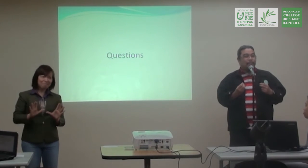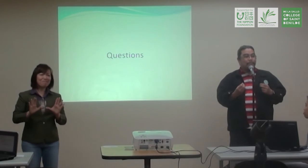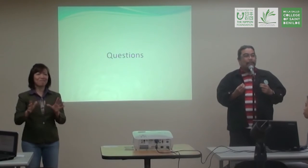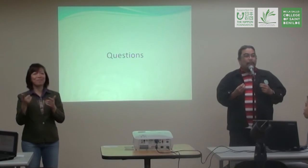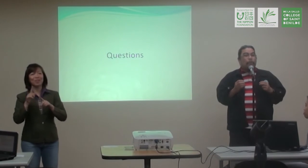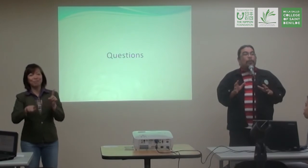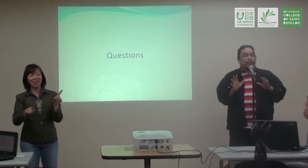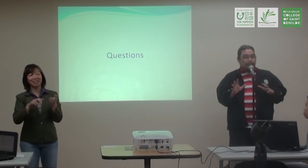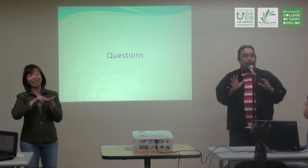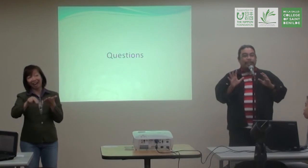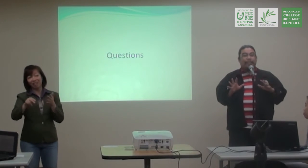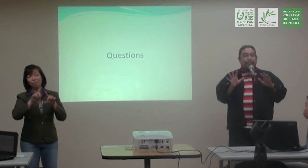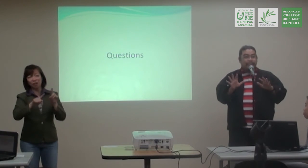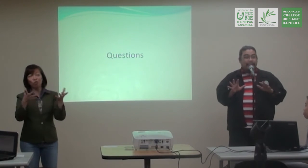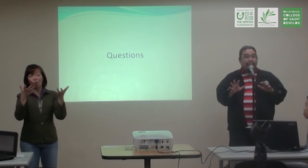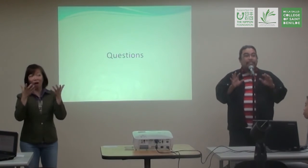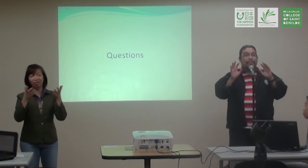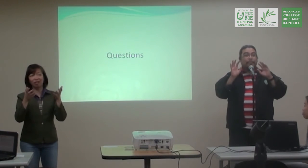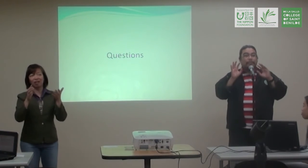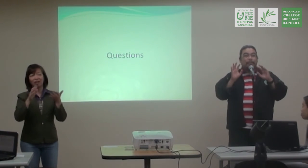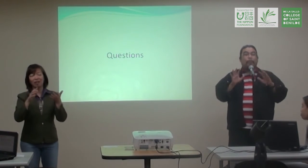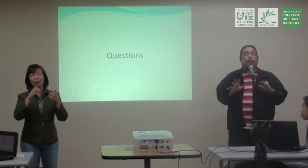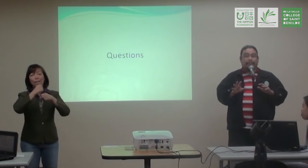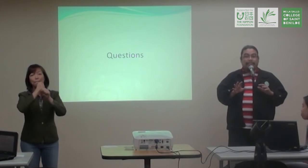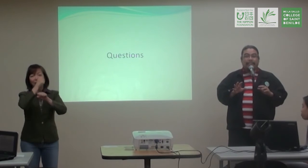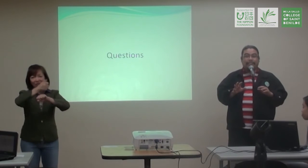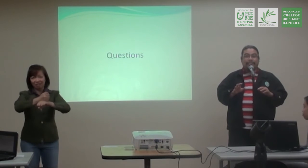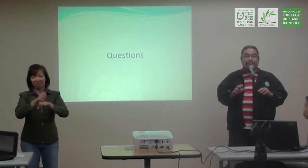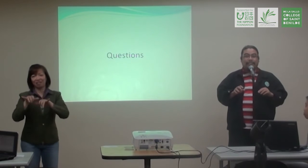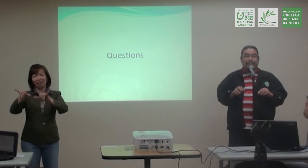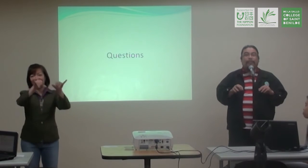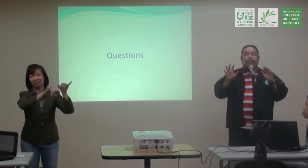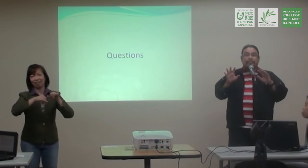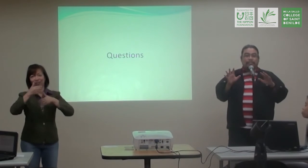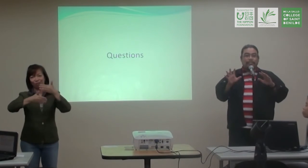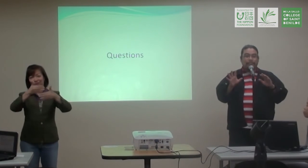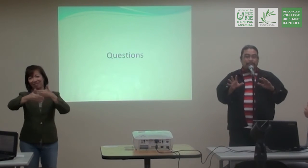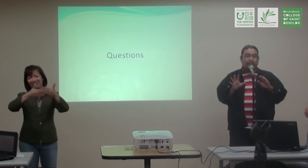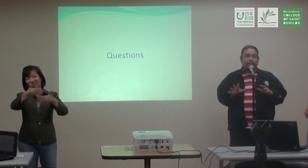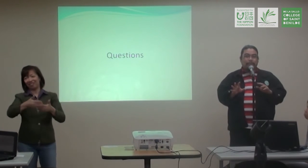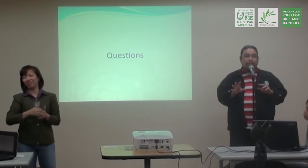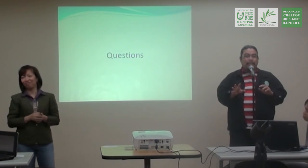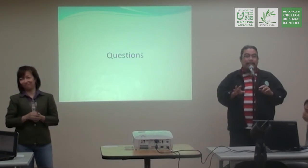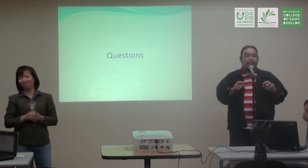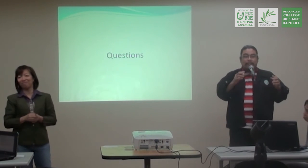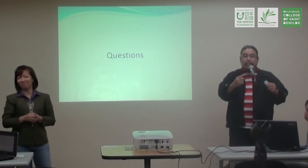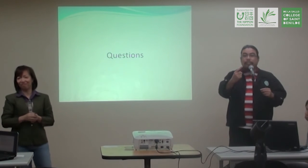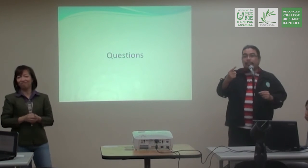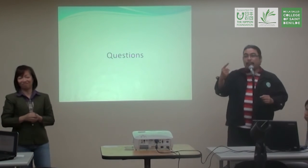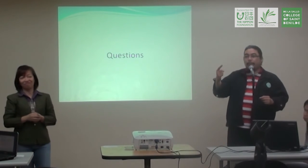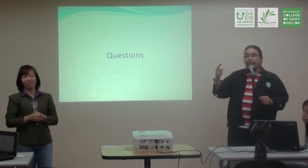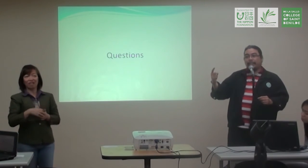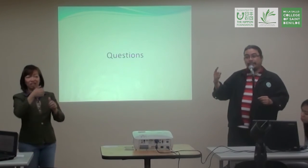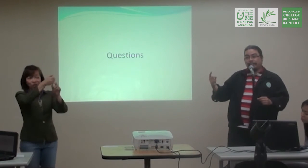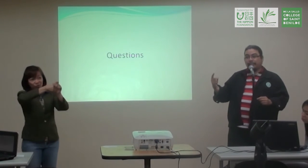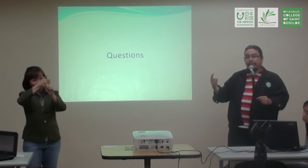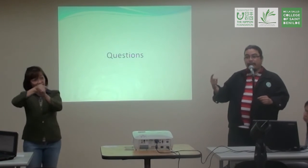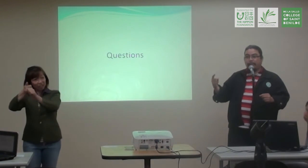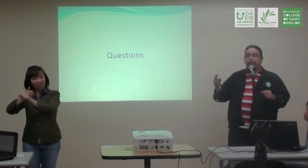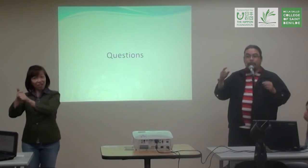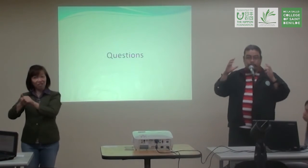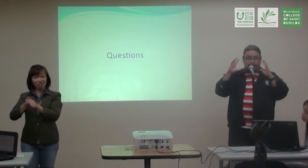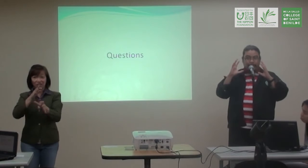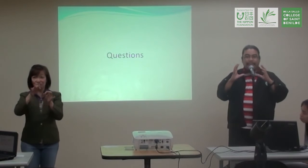but again, we wanted to standardize the process. In such a way that each and everyone answer